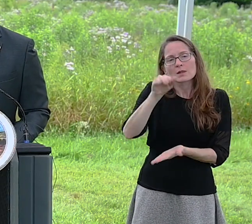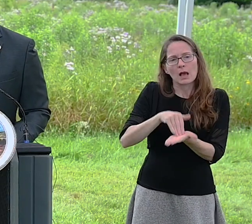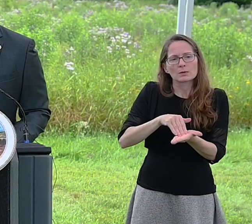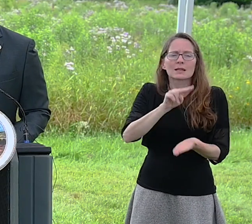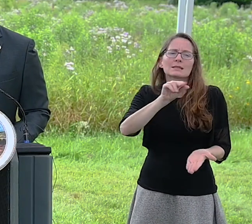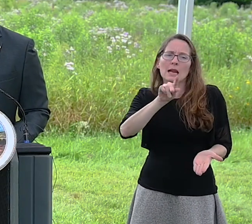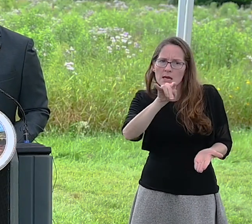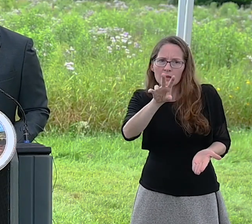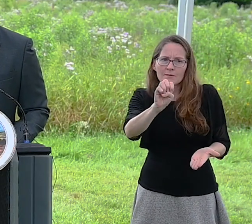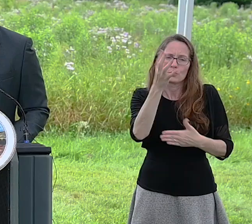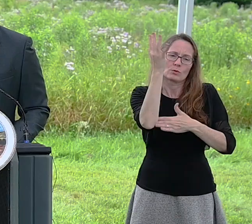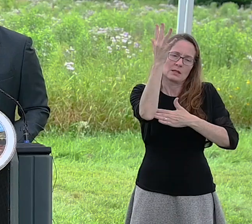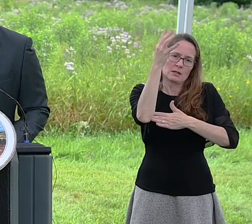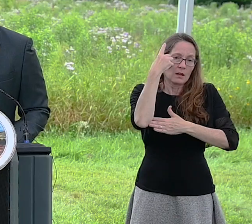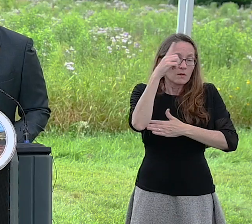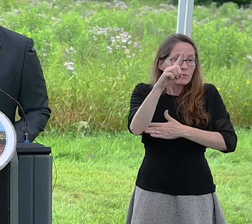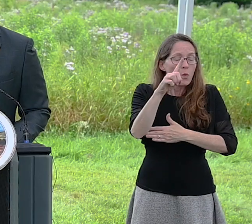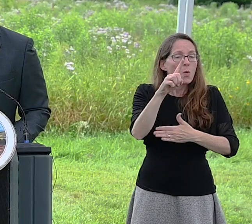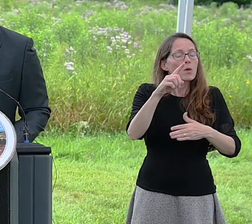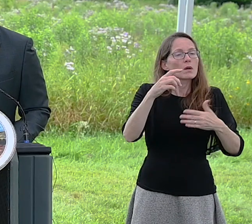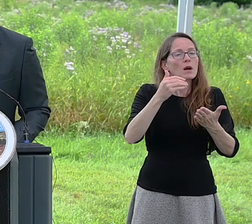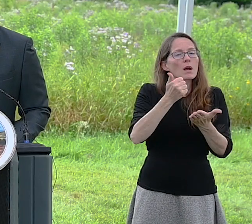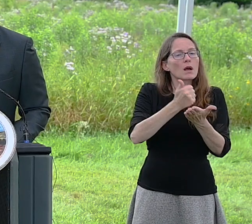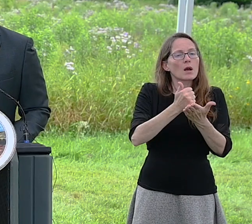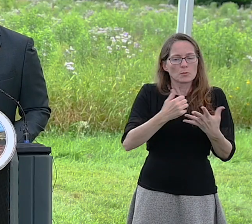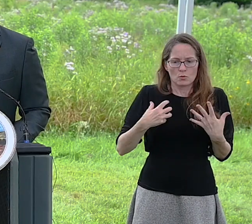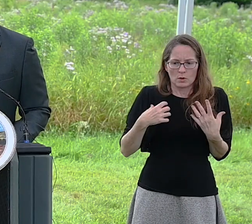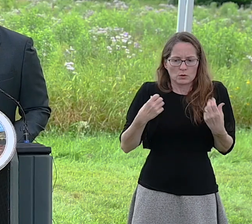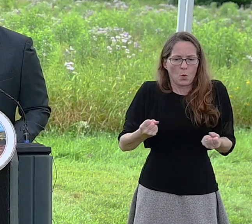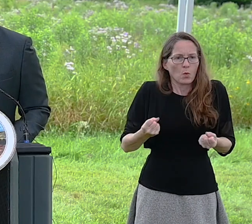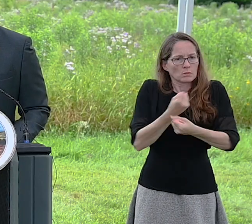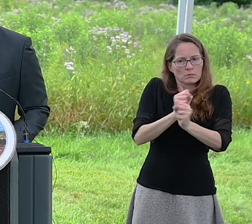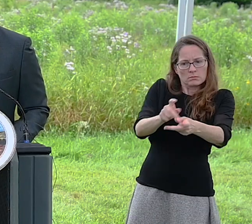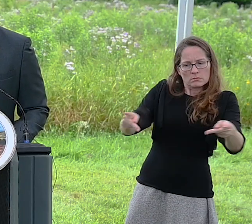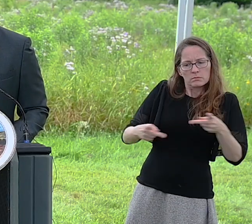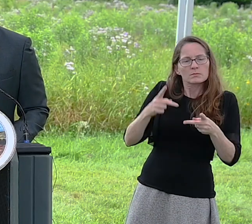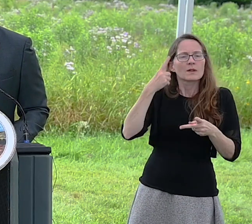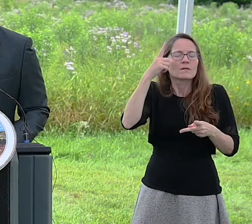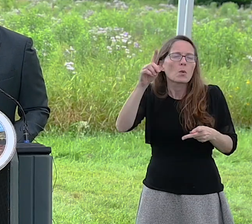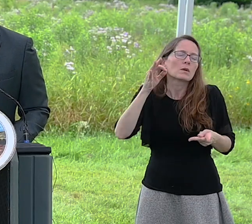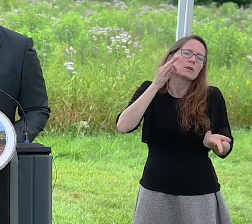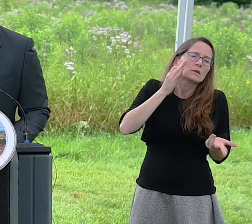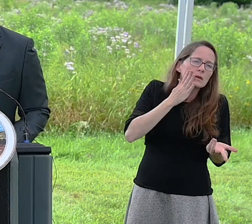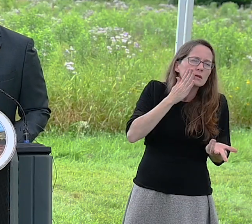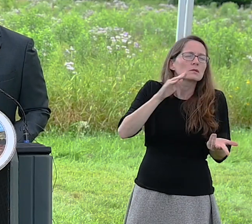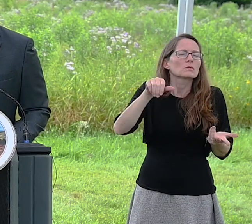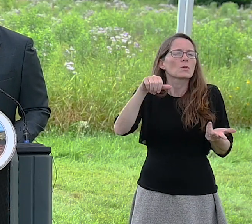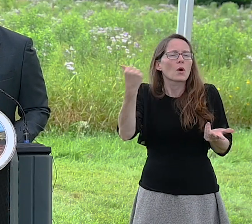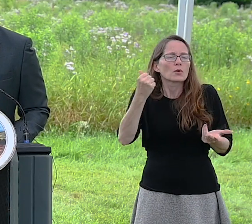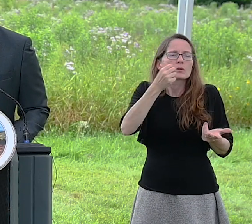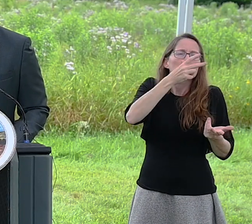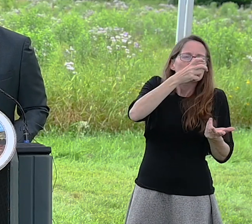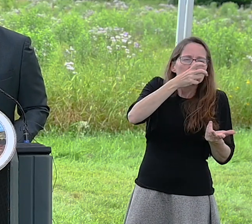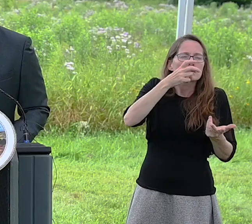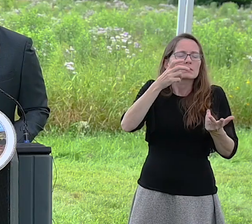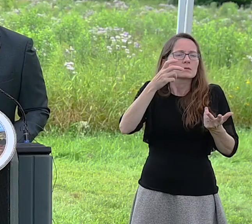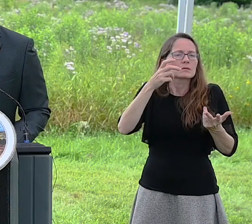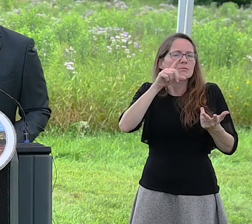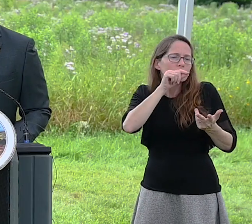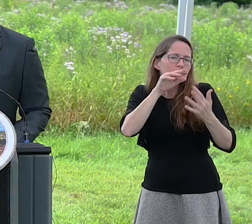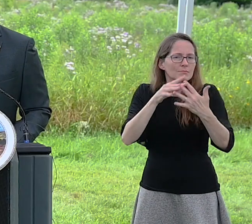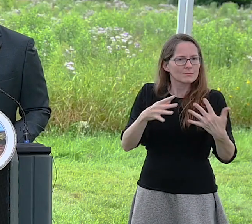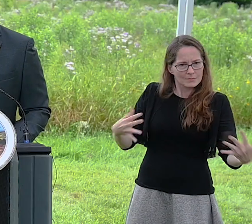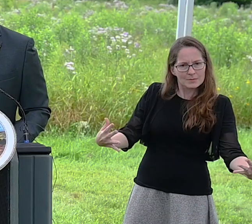restore pollinator habitat, and we have logged more than 130 acres of registered pollinator habitat,